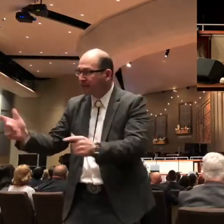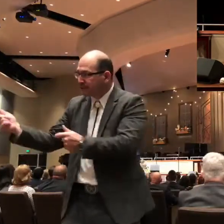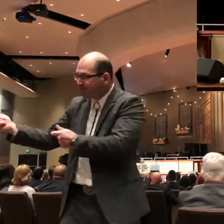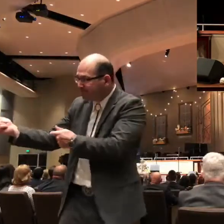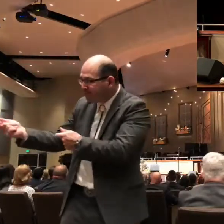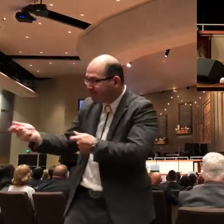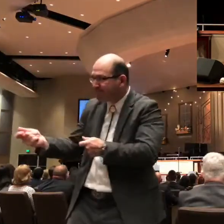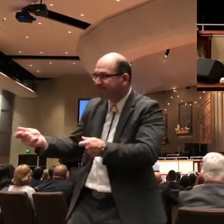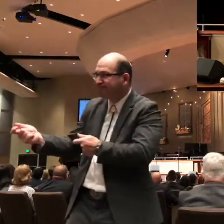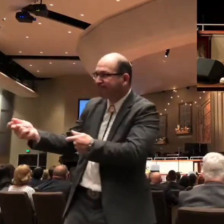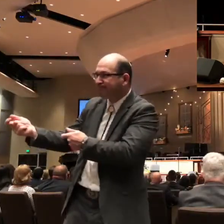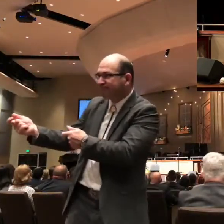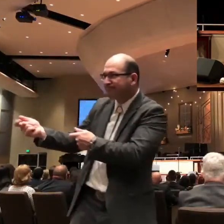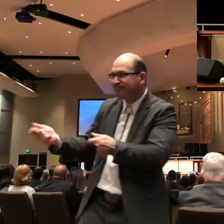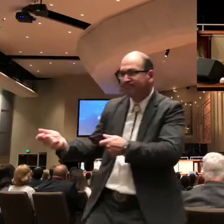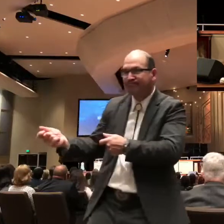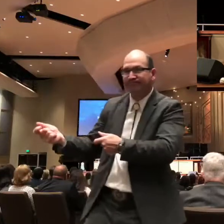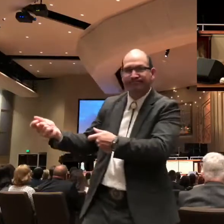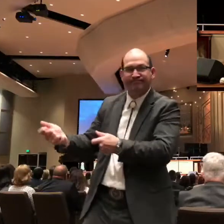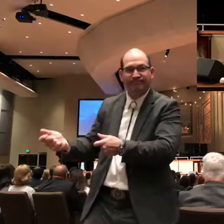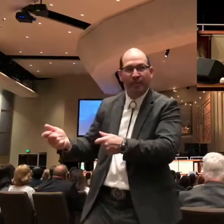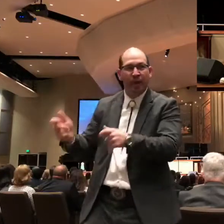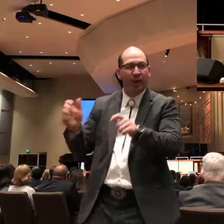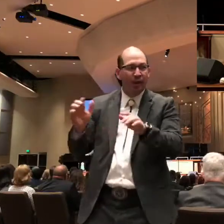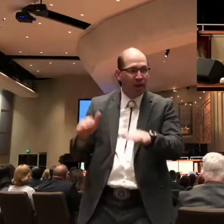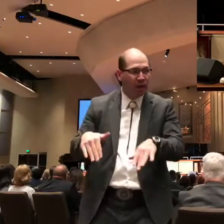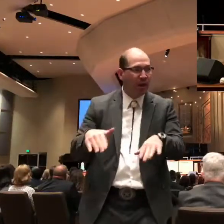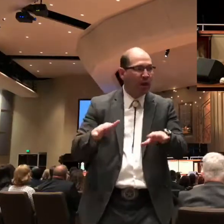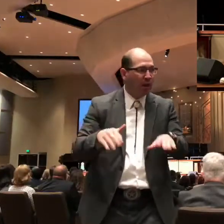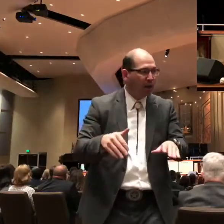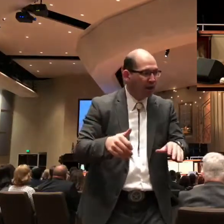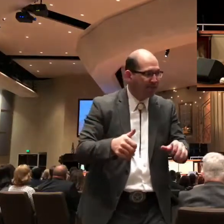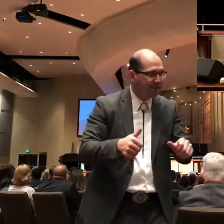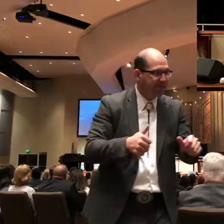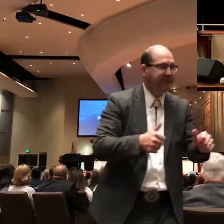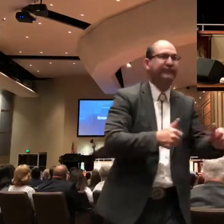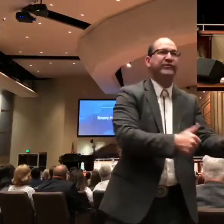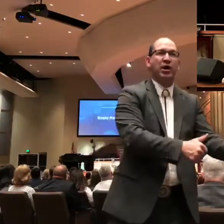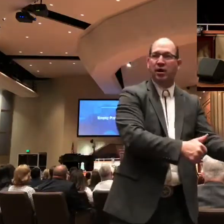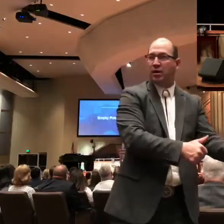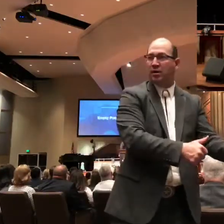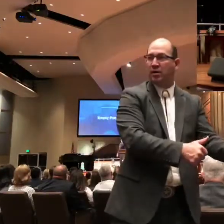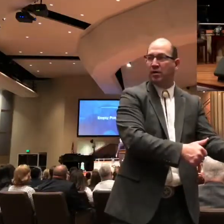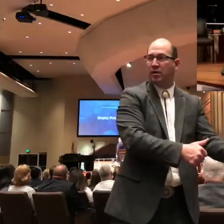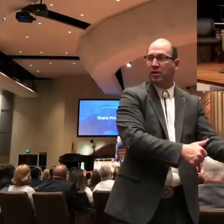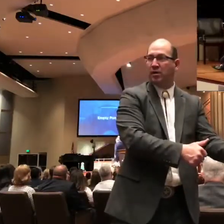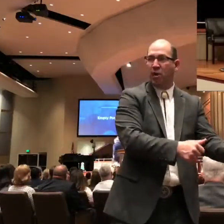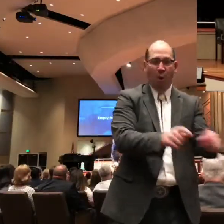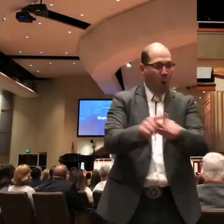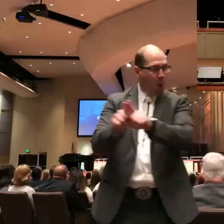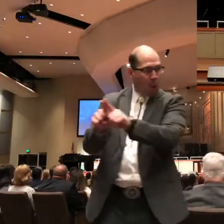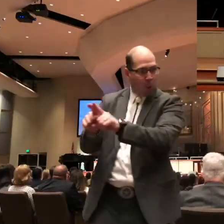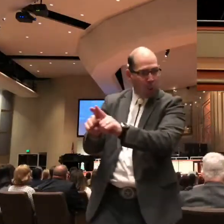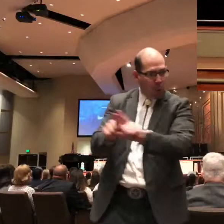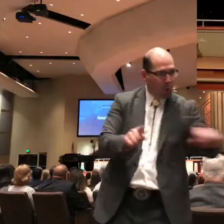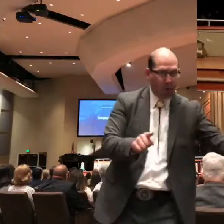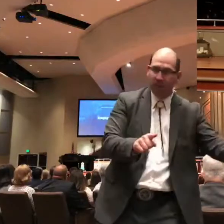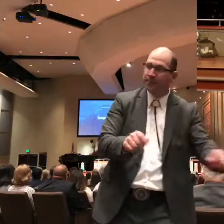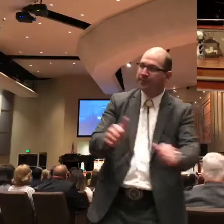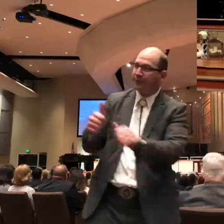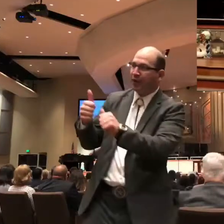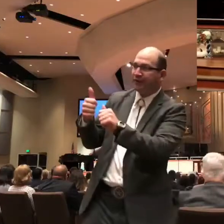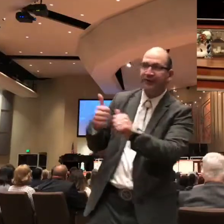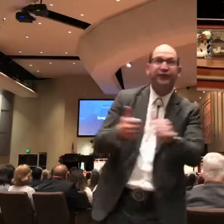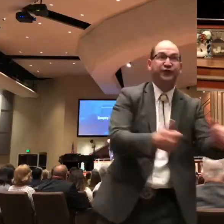No one backslides alone. Beware lest any man spoil you, carry you away. Bye-bye. This is really